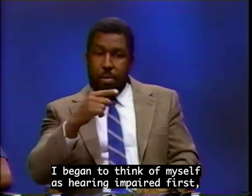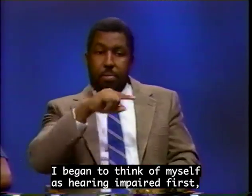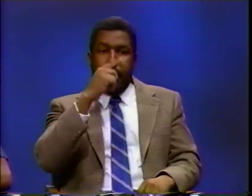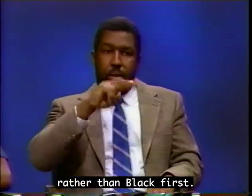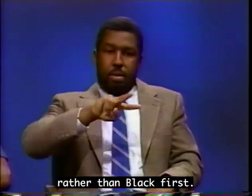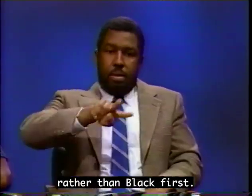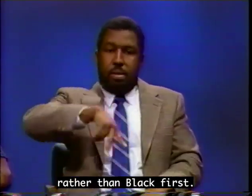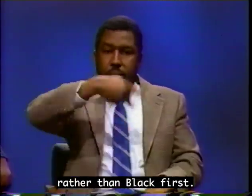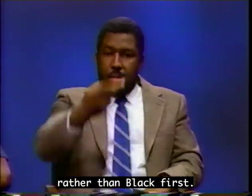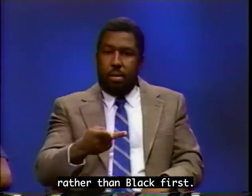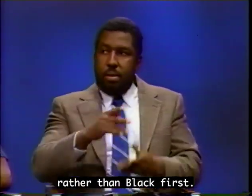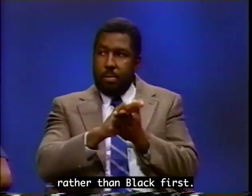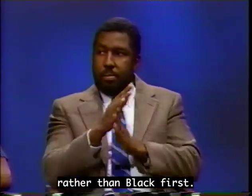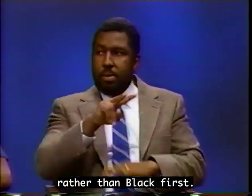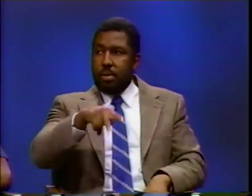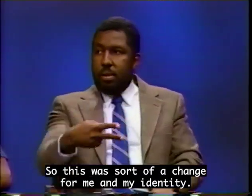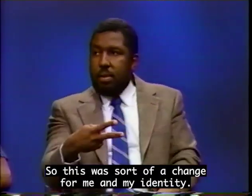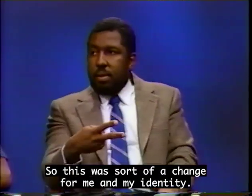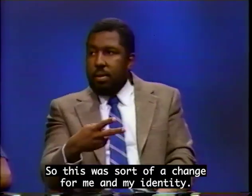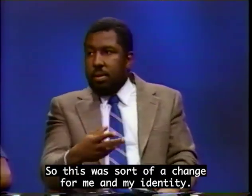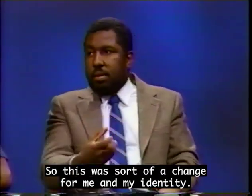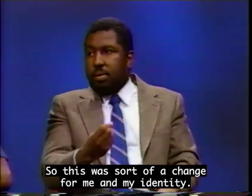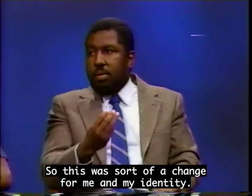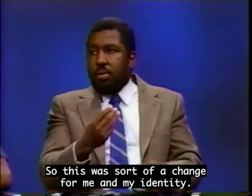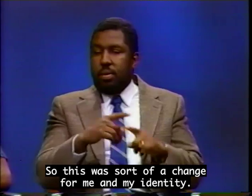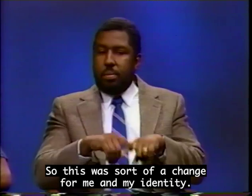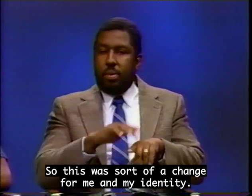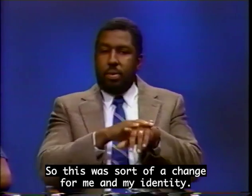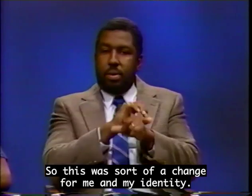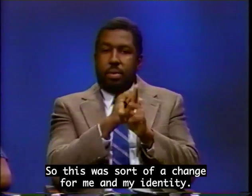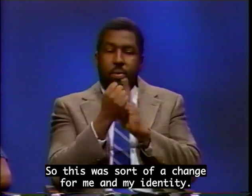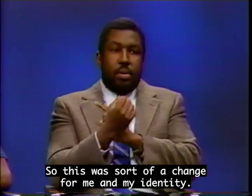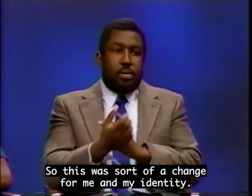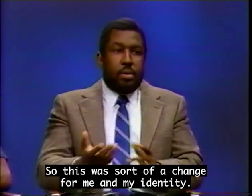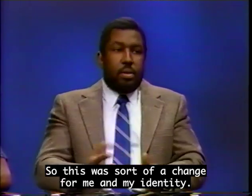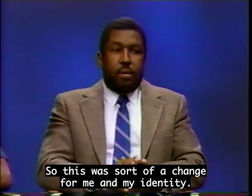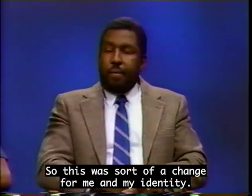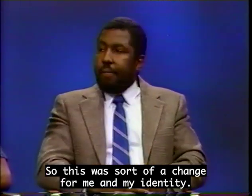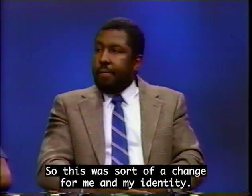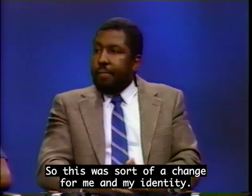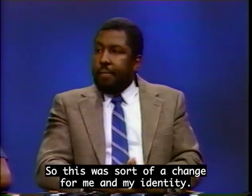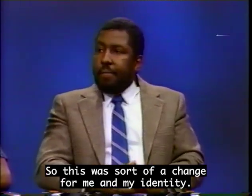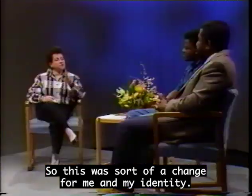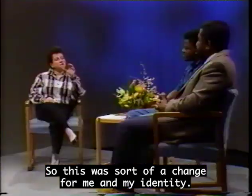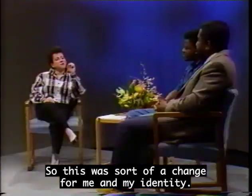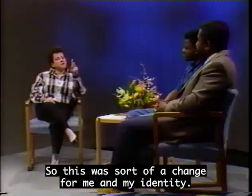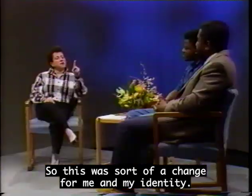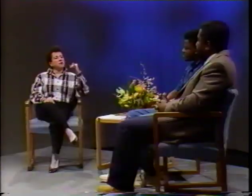impaired first rather than black first. So this was sort of a change for me in my identity.